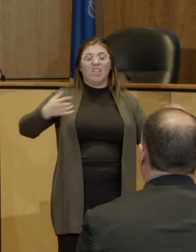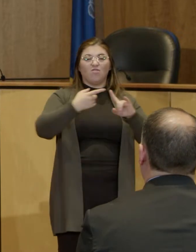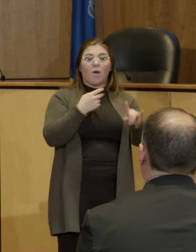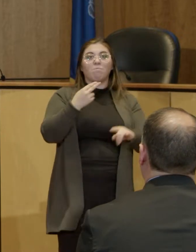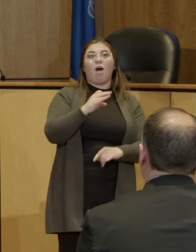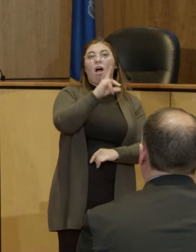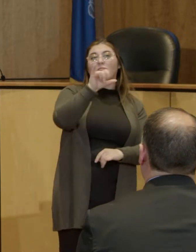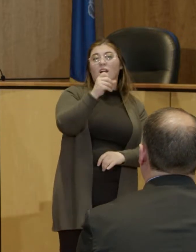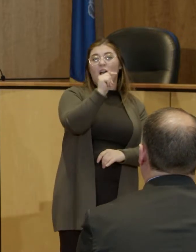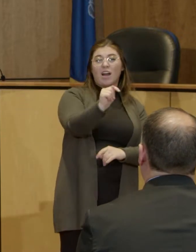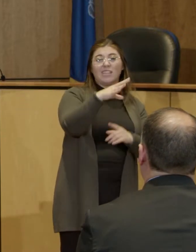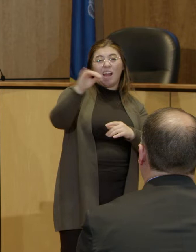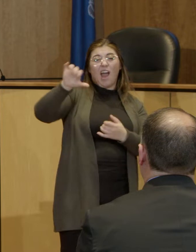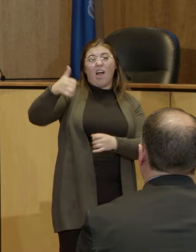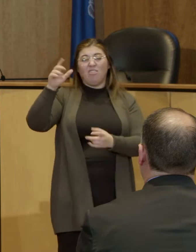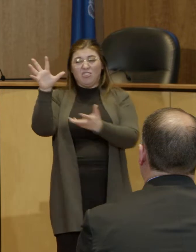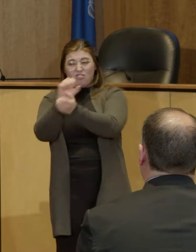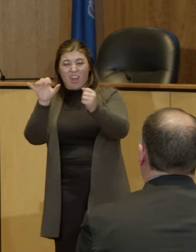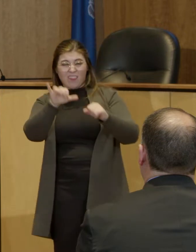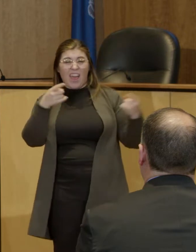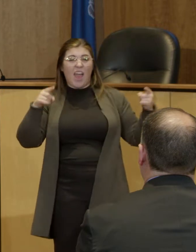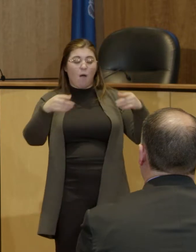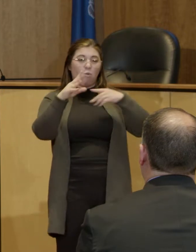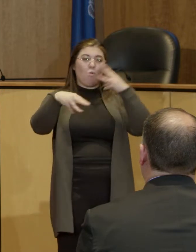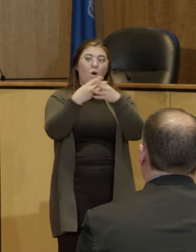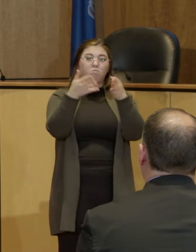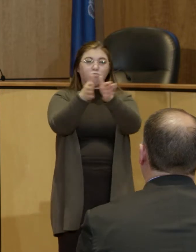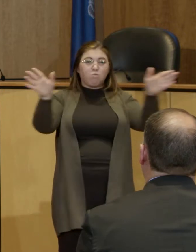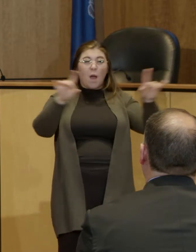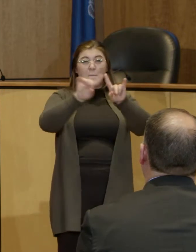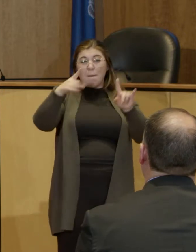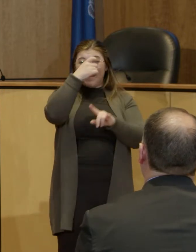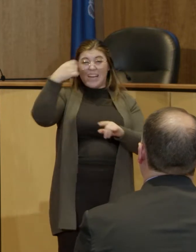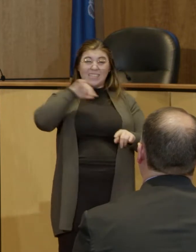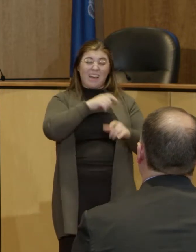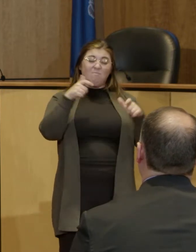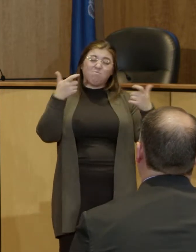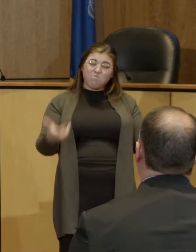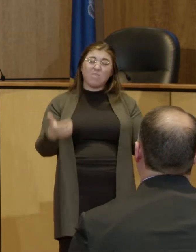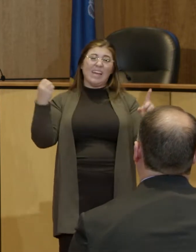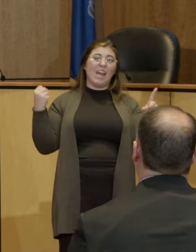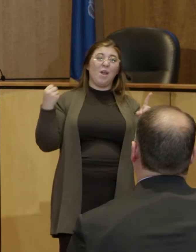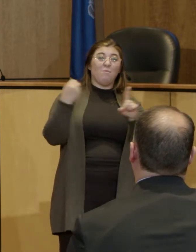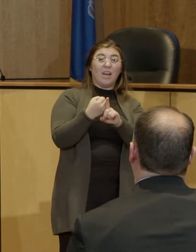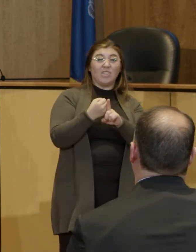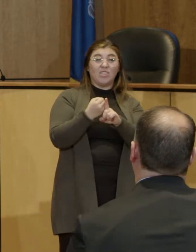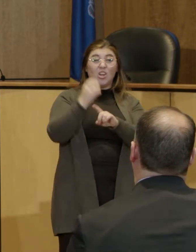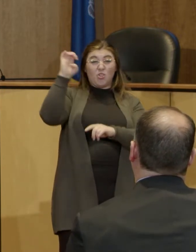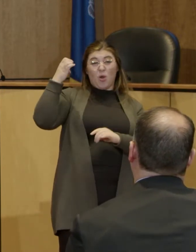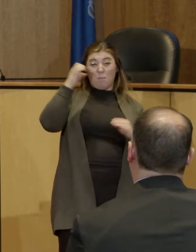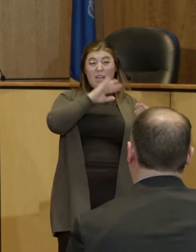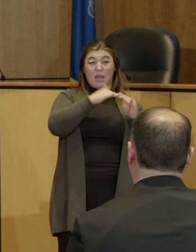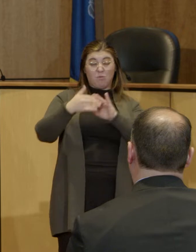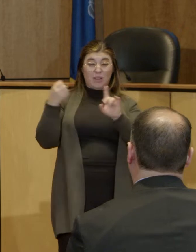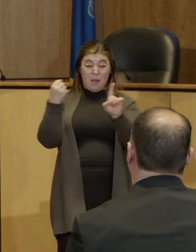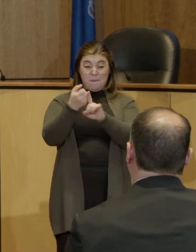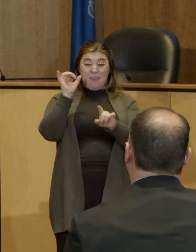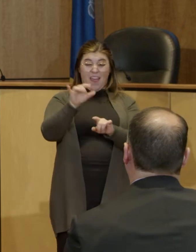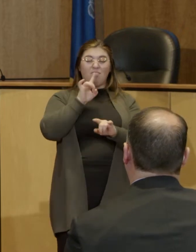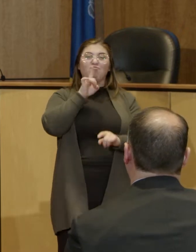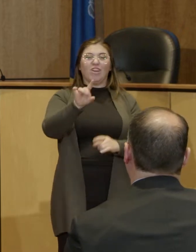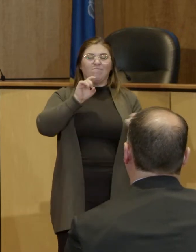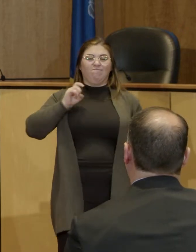Holocaust and the other destruction that happened worldwide. But because it heavily impacted, frankly, European communities, that